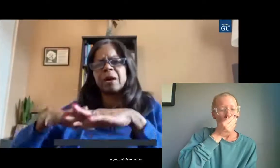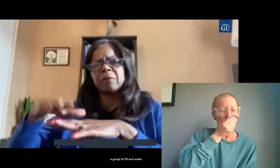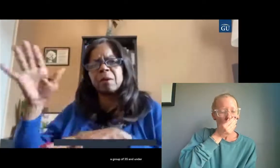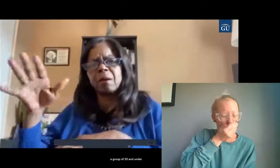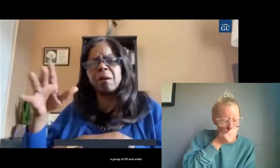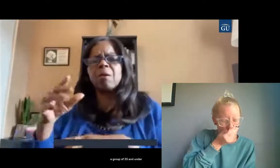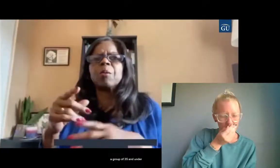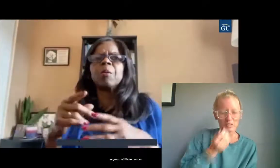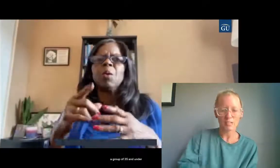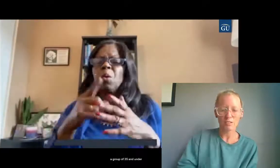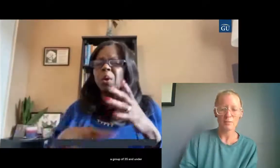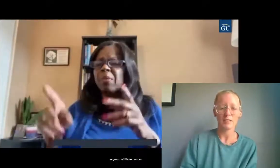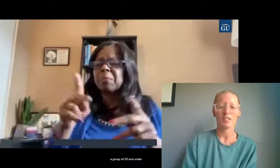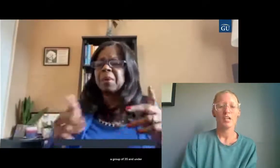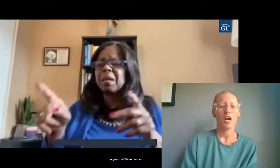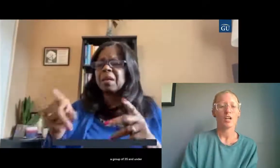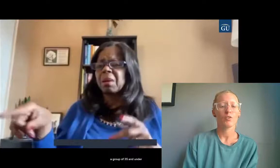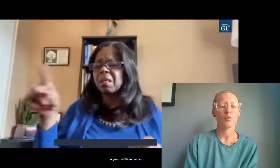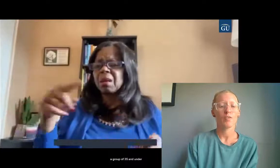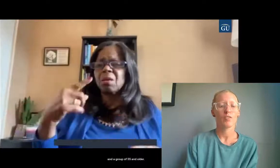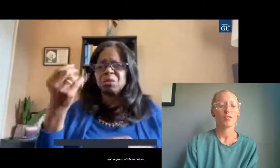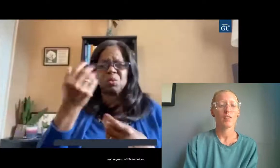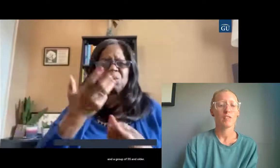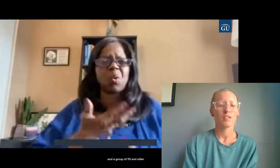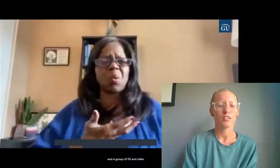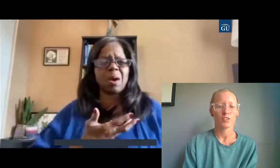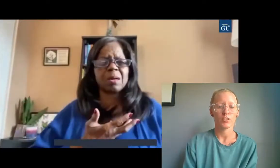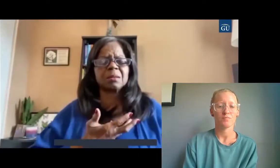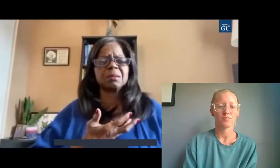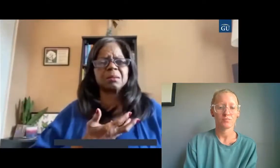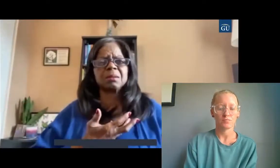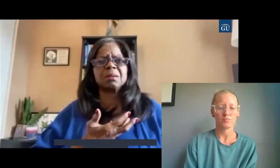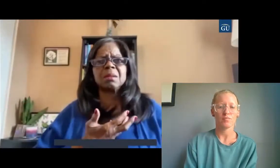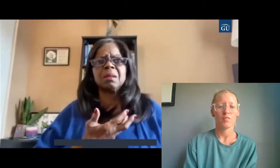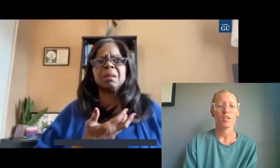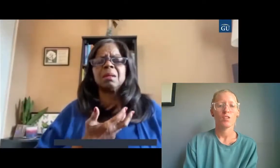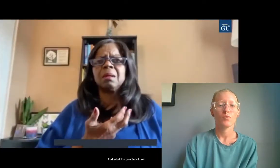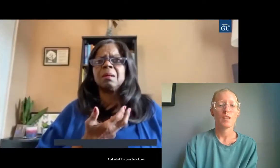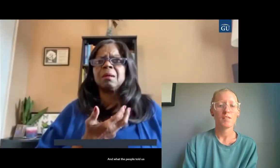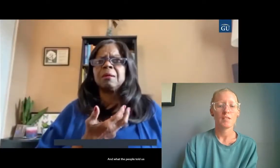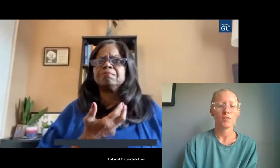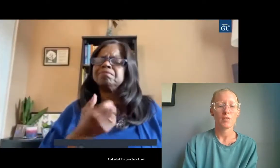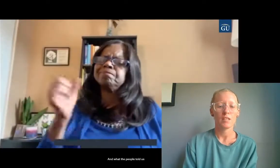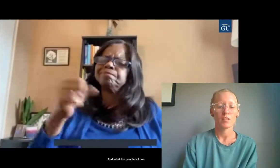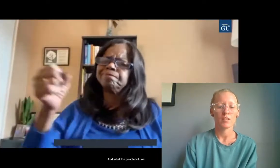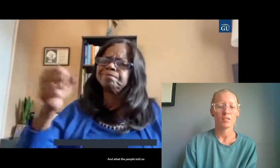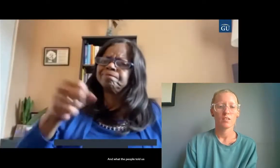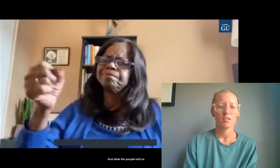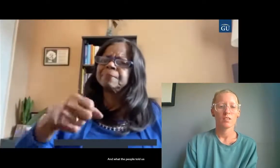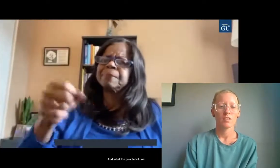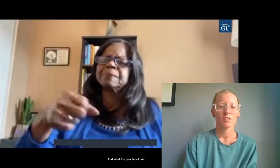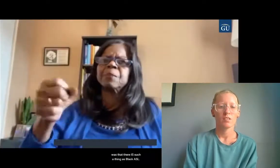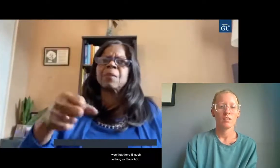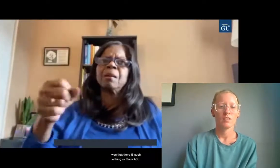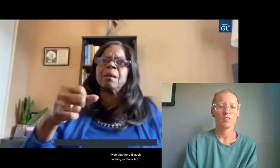from excuse me, a group of 35 and under, who gave us